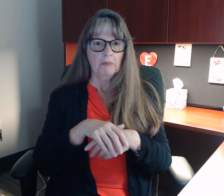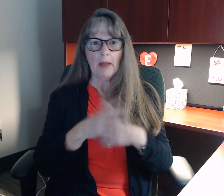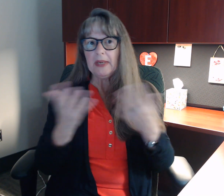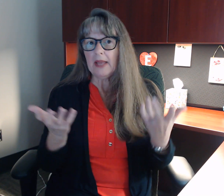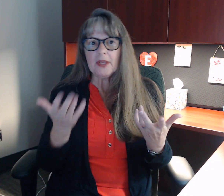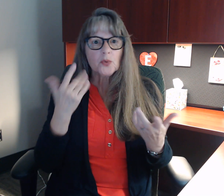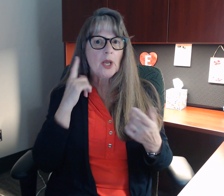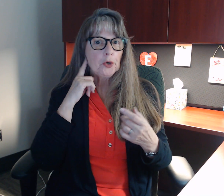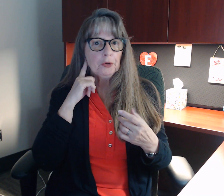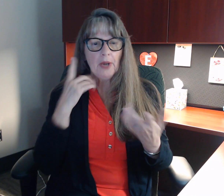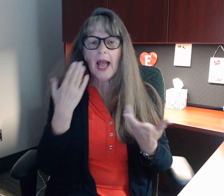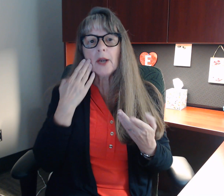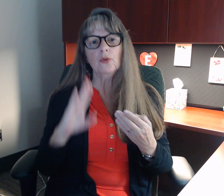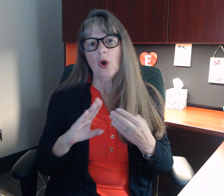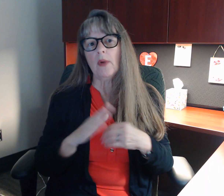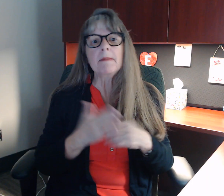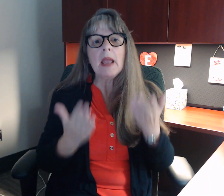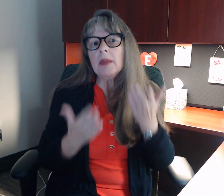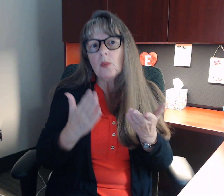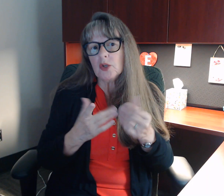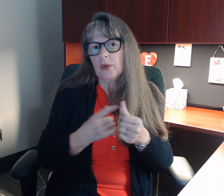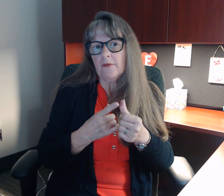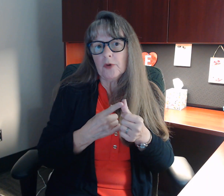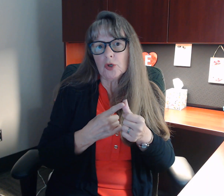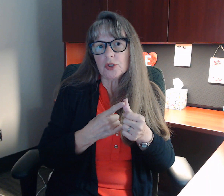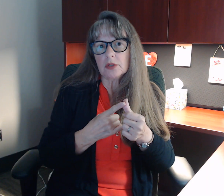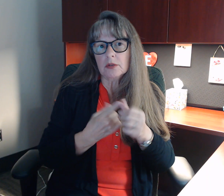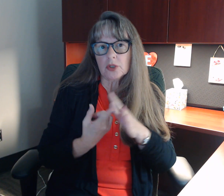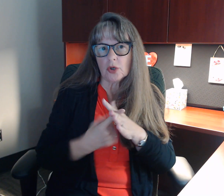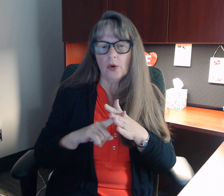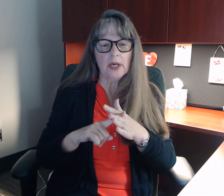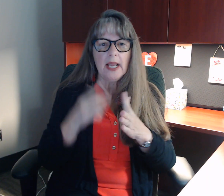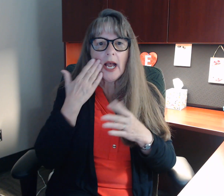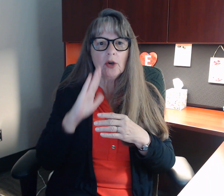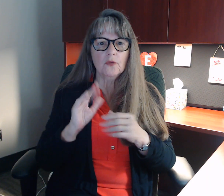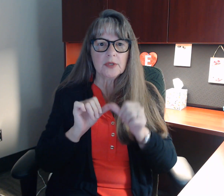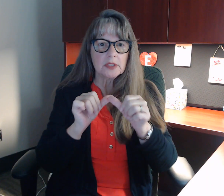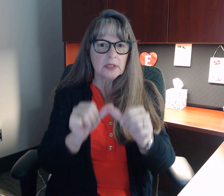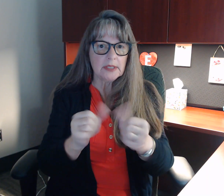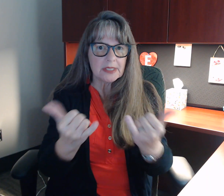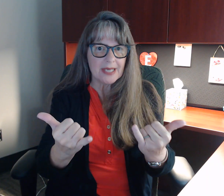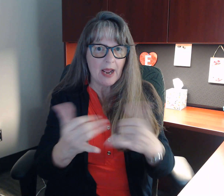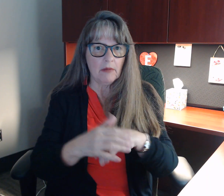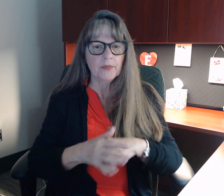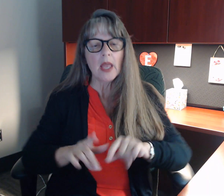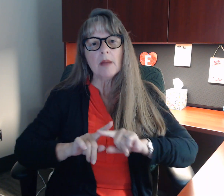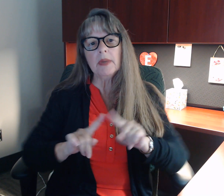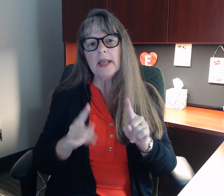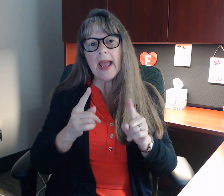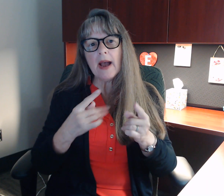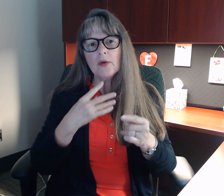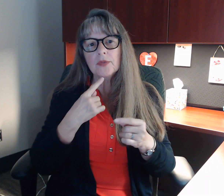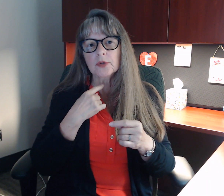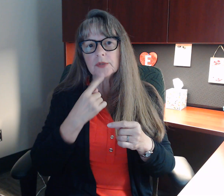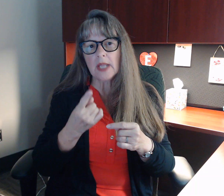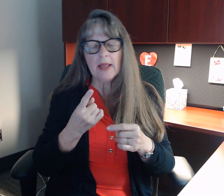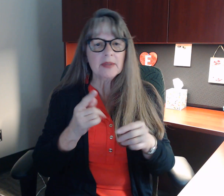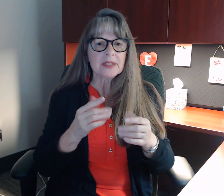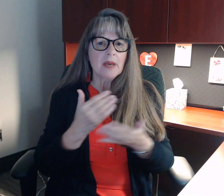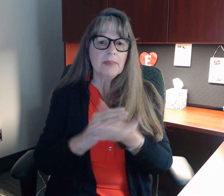mean, that's what I heard. I don't know. And maybe it was when it first started. Now, I don't know if it still is now. But now and some people